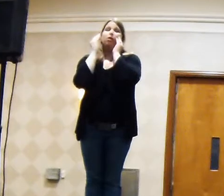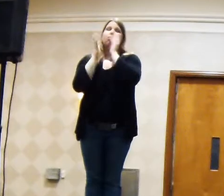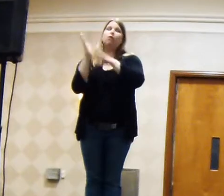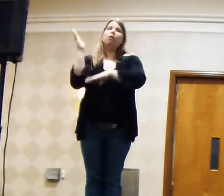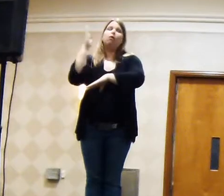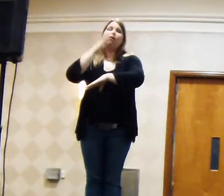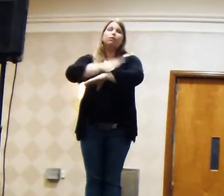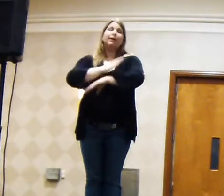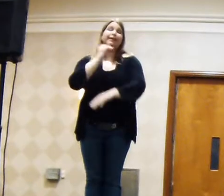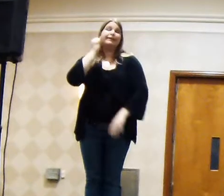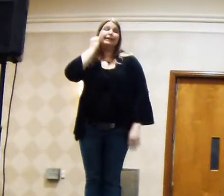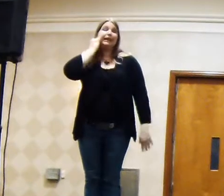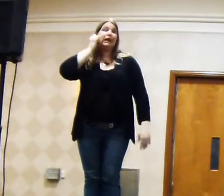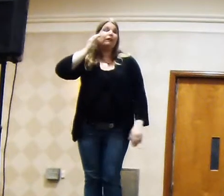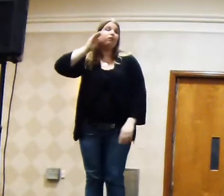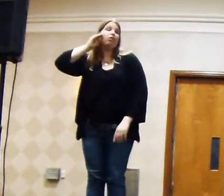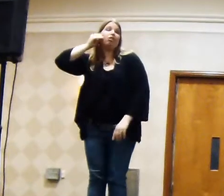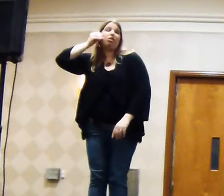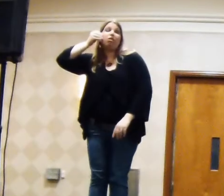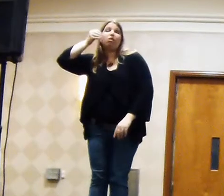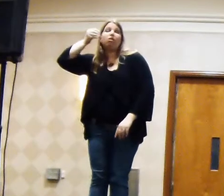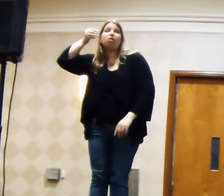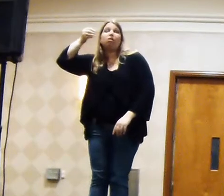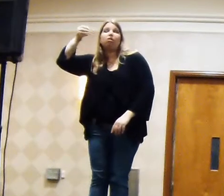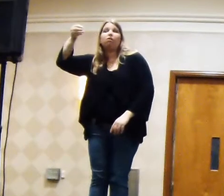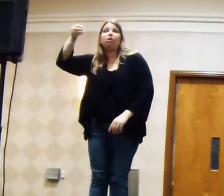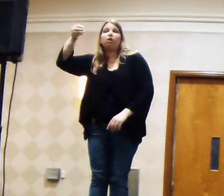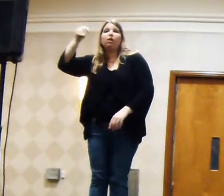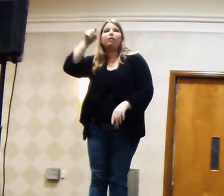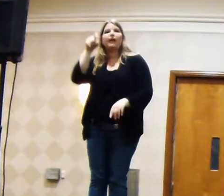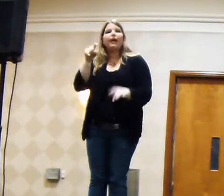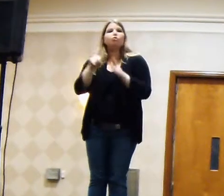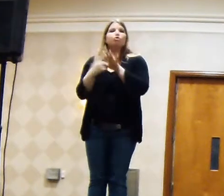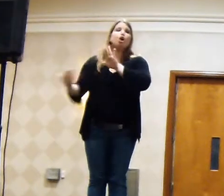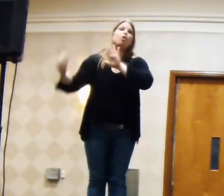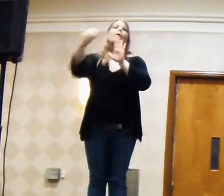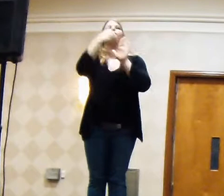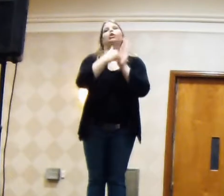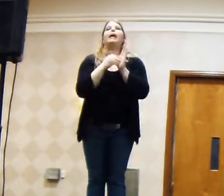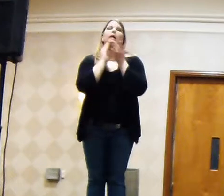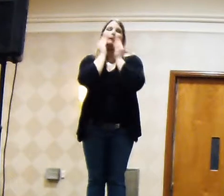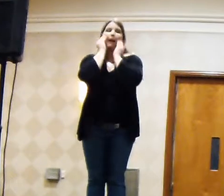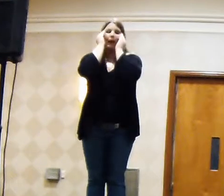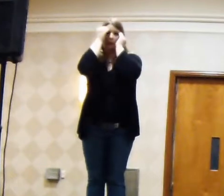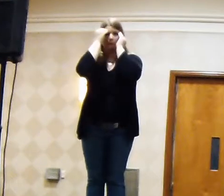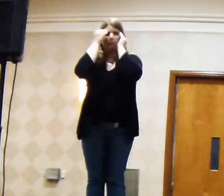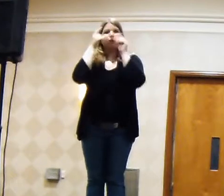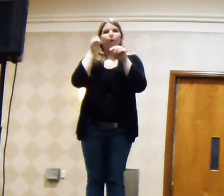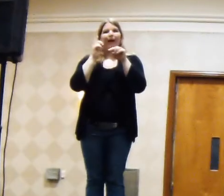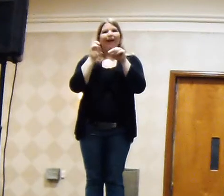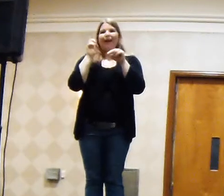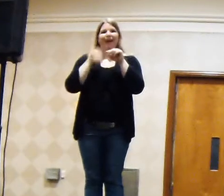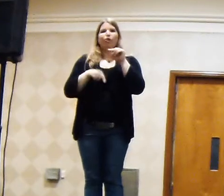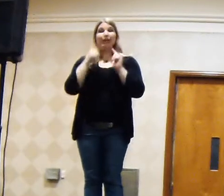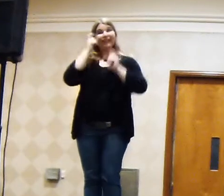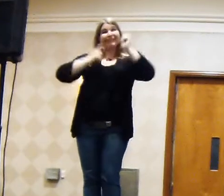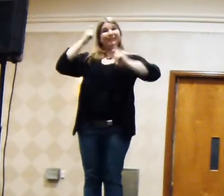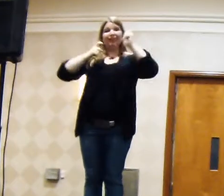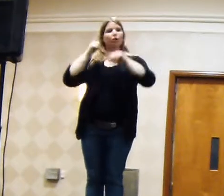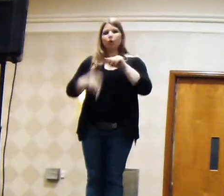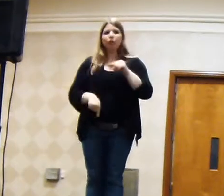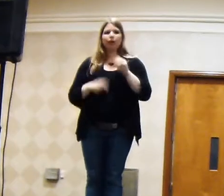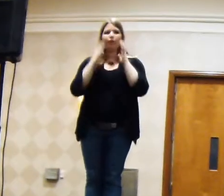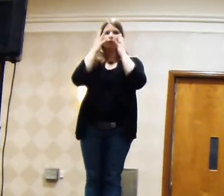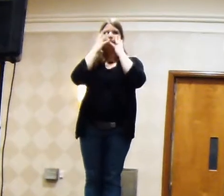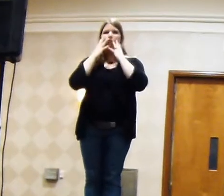your face, they have to start over and the day's ruined. So we couldn't laugh or make too many expressions, and Crispin Glover kept watching